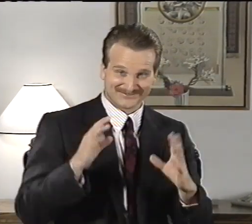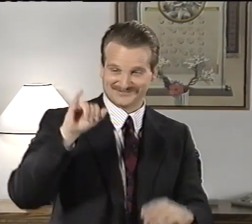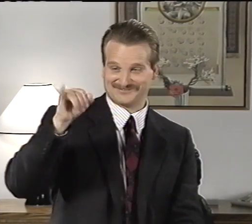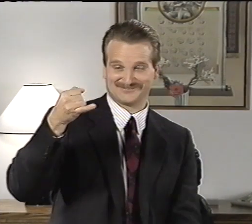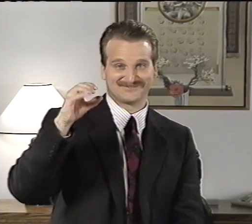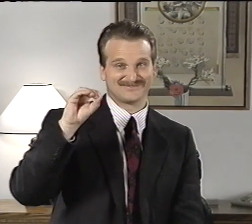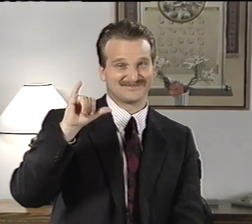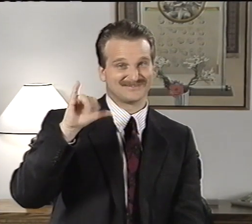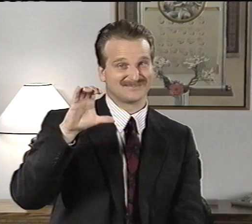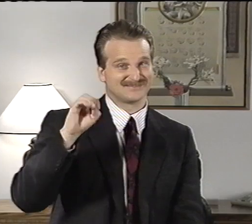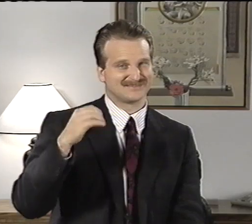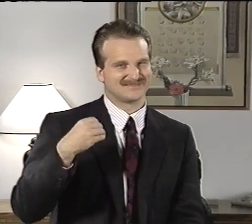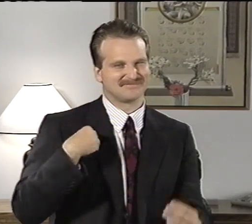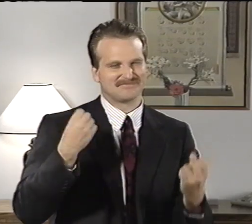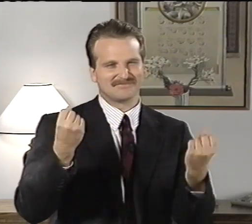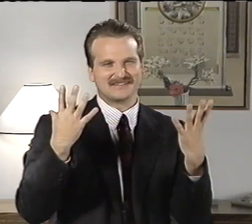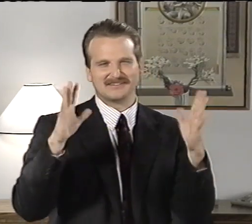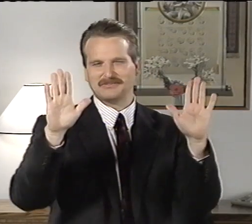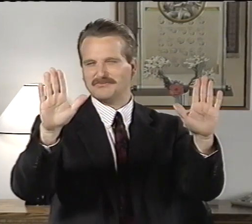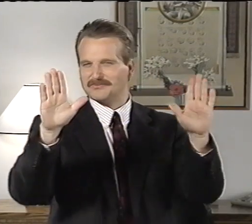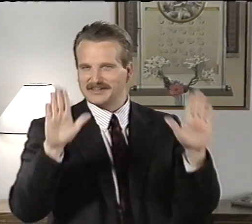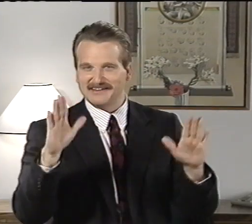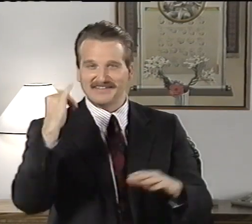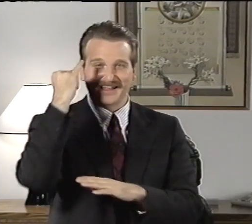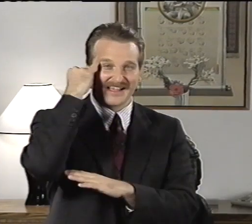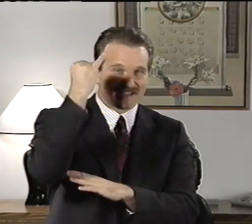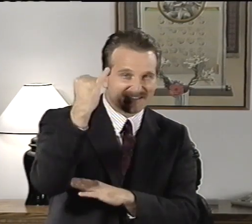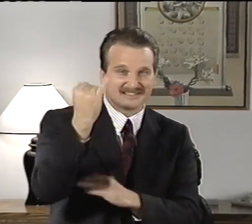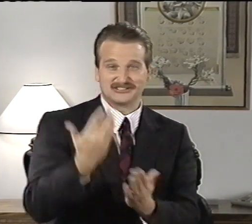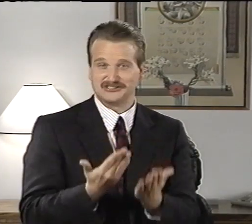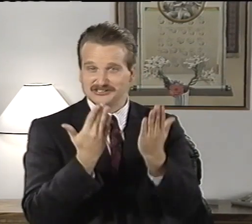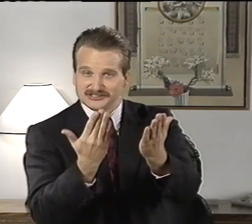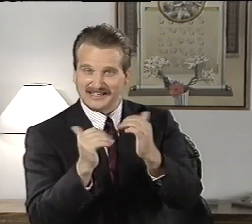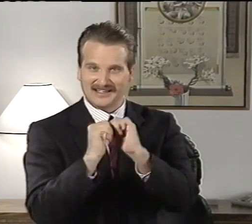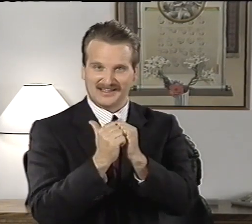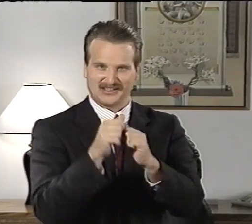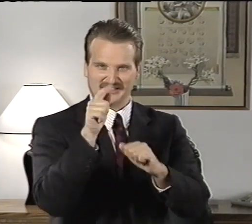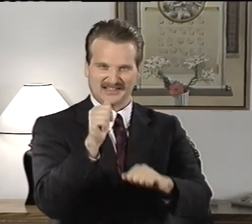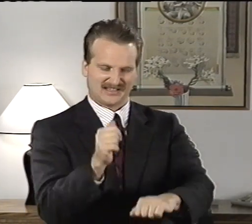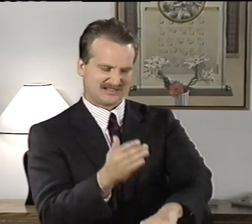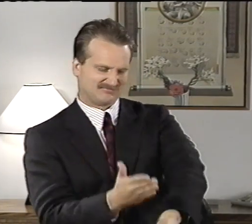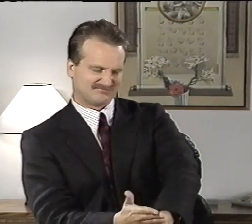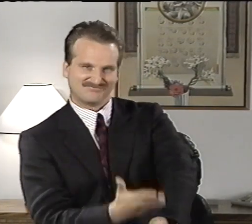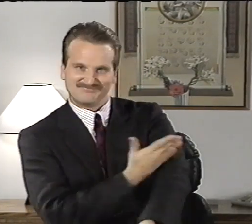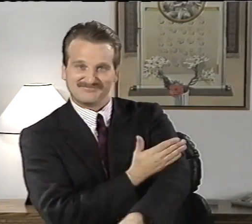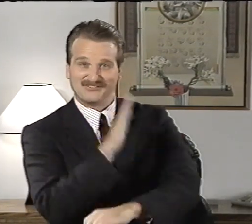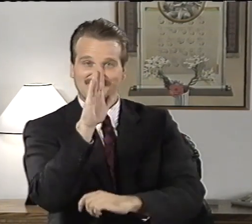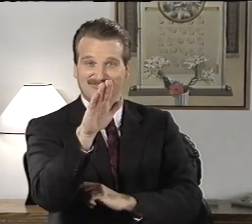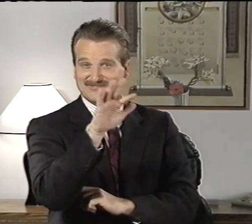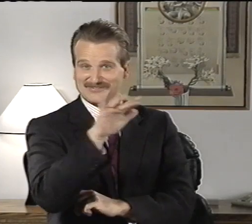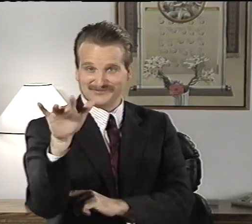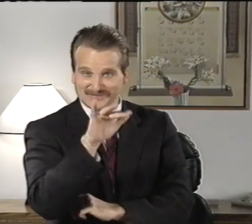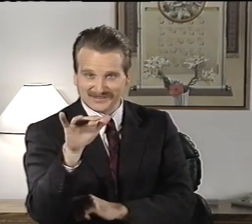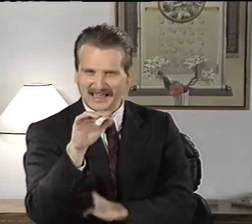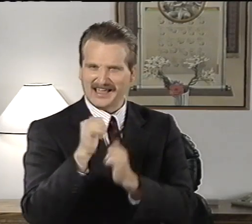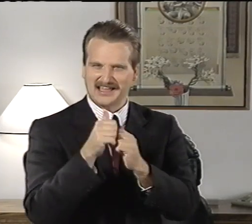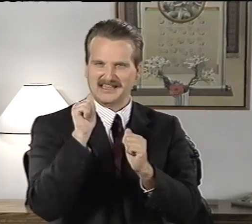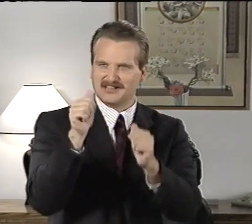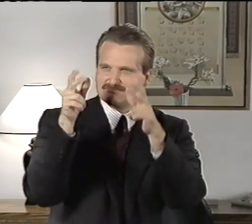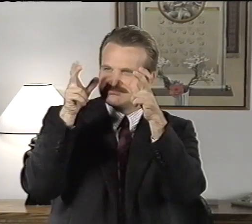Wow. Joyce certainly has some wonderful ideas on how you can improve your expressive fingerspelling and your